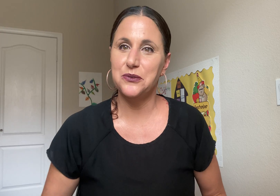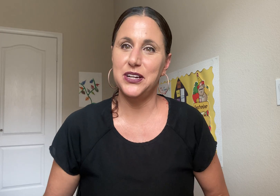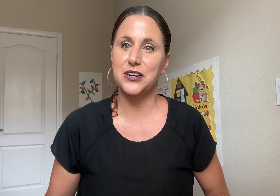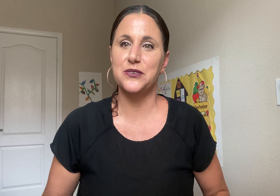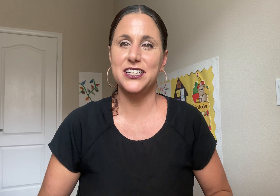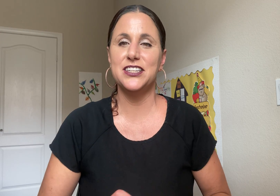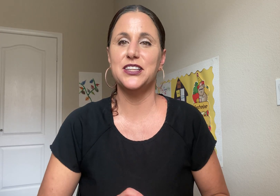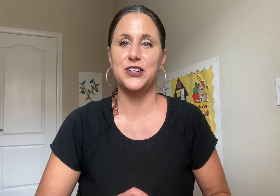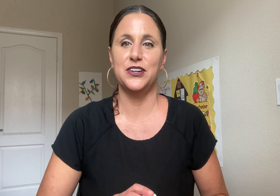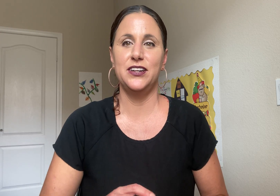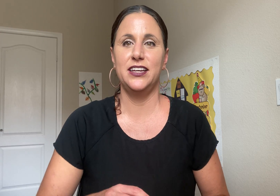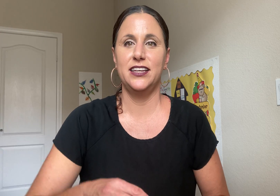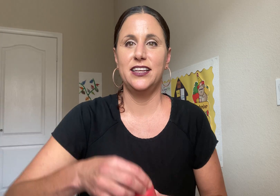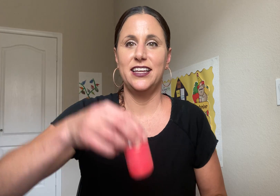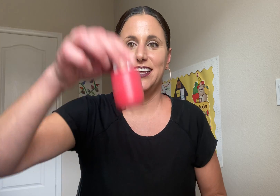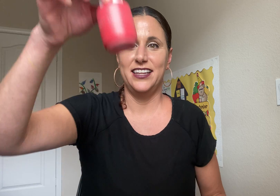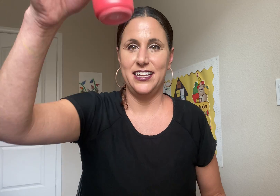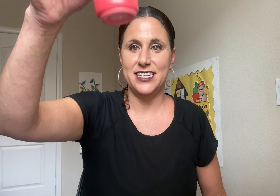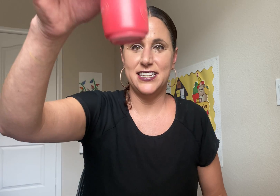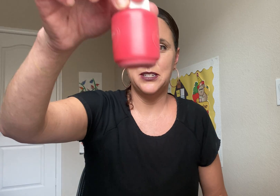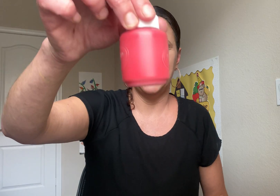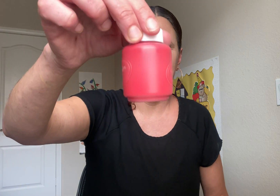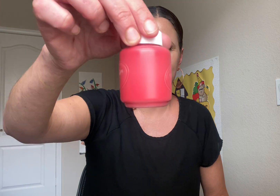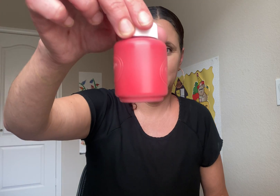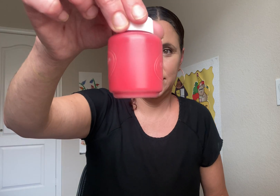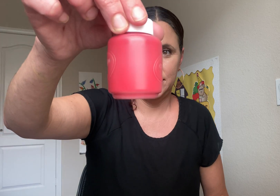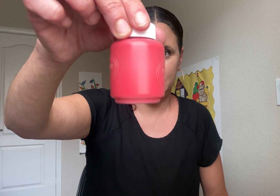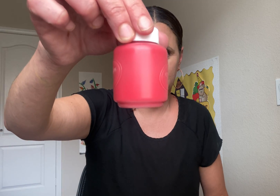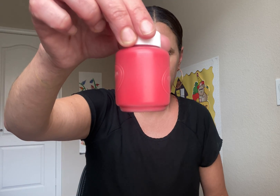we are going to learn is this one.